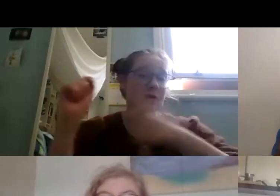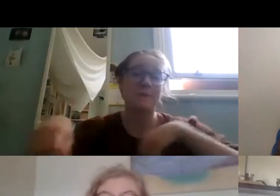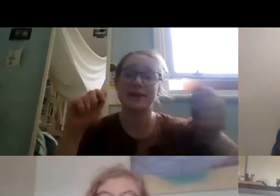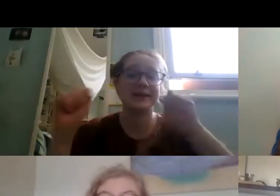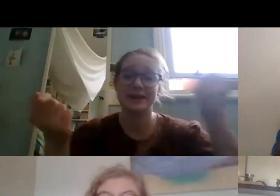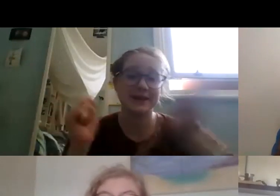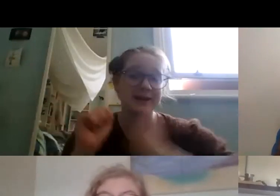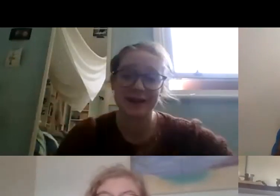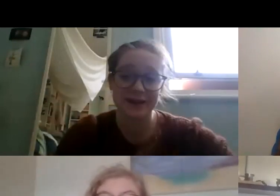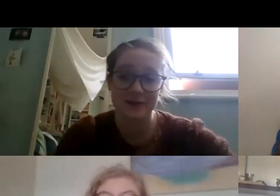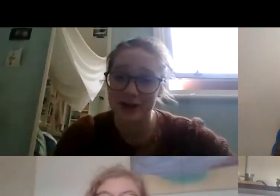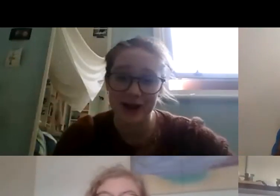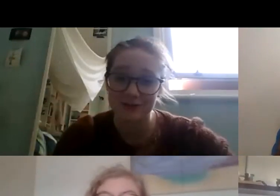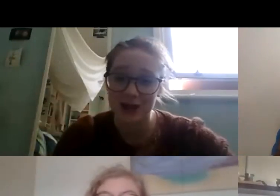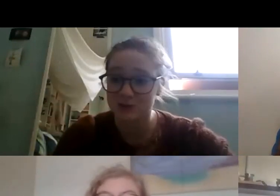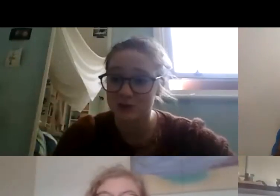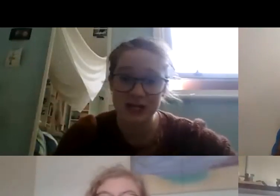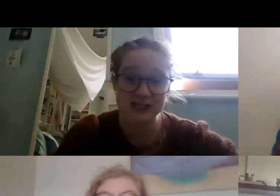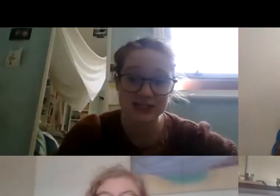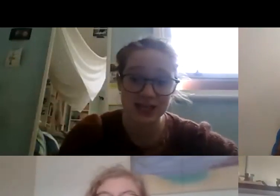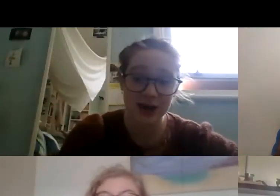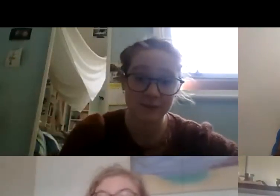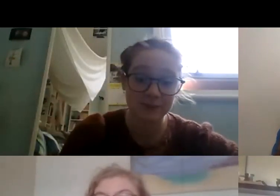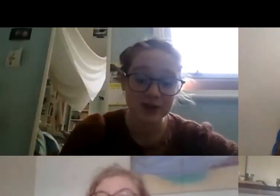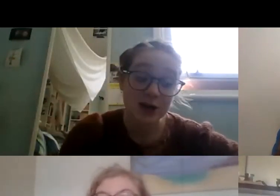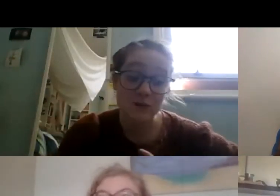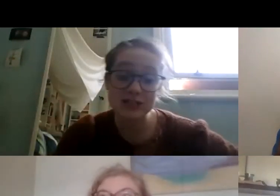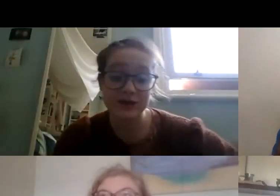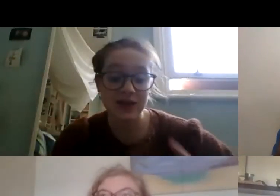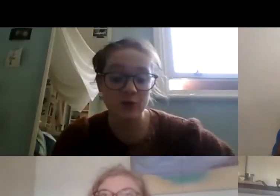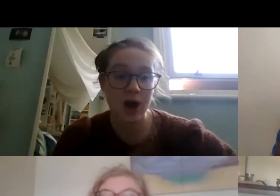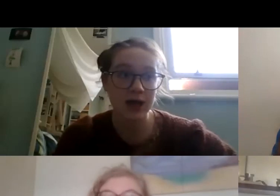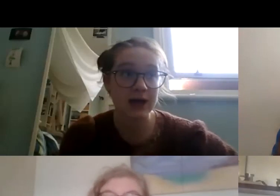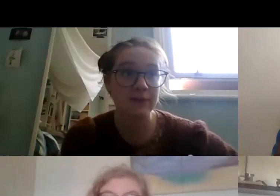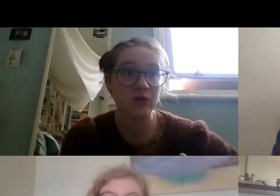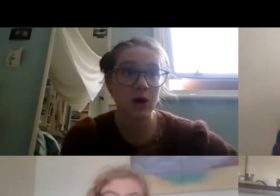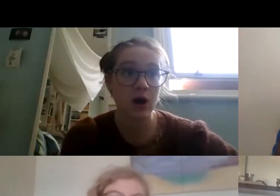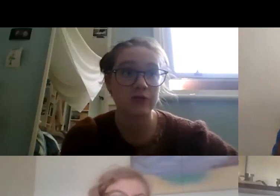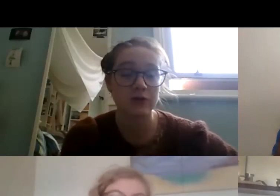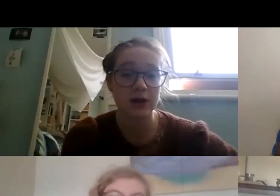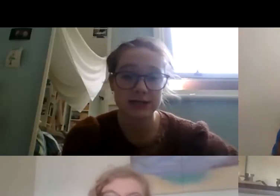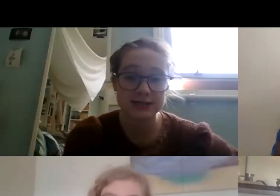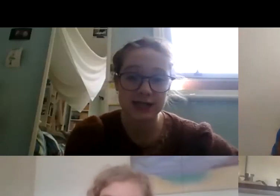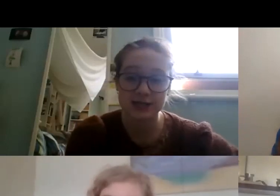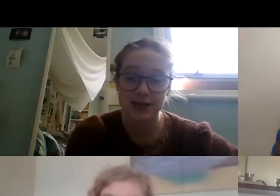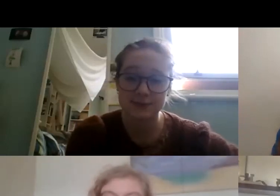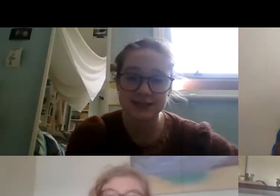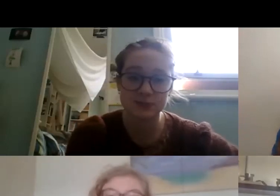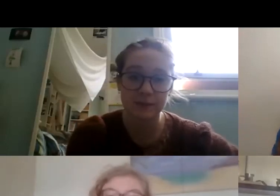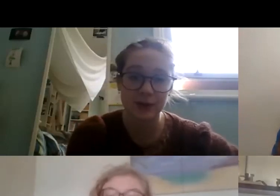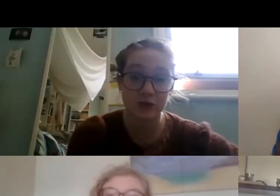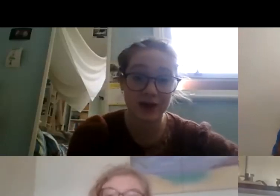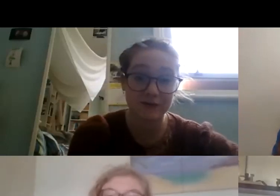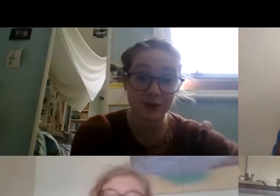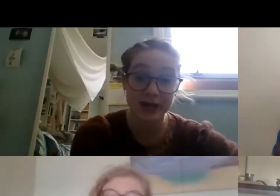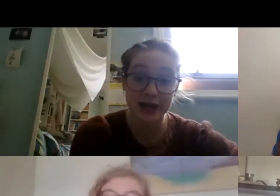it's completely a different way around, like all the words. Which I think is why it can be so hard to like understand interpreters and when